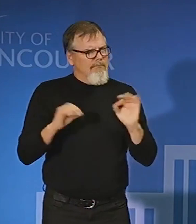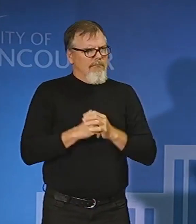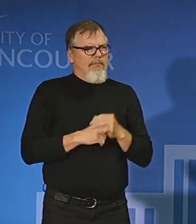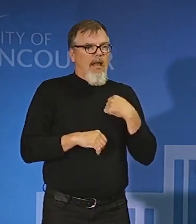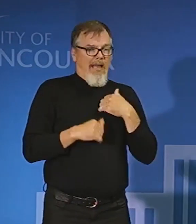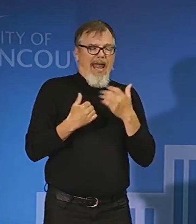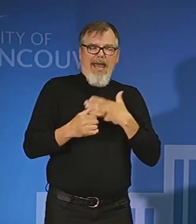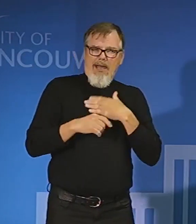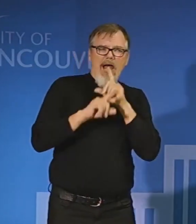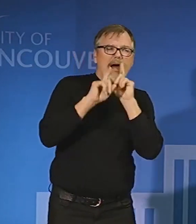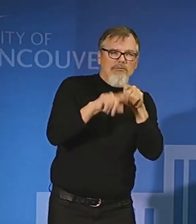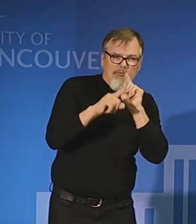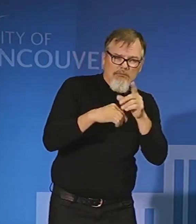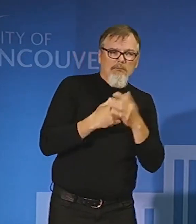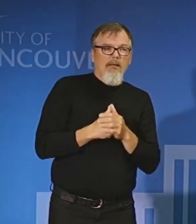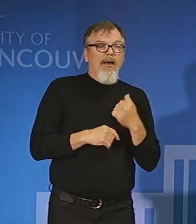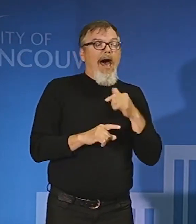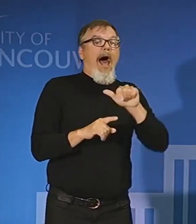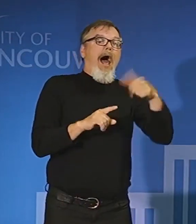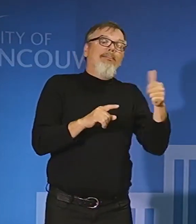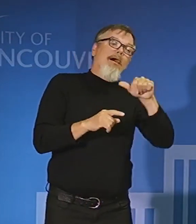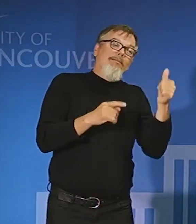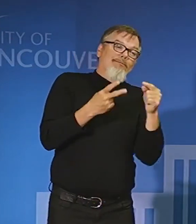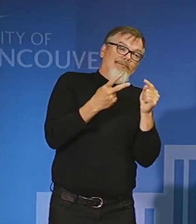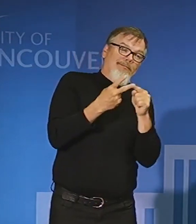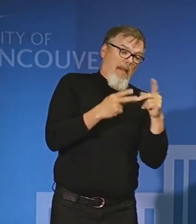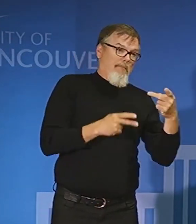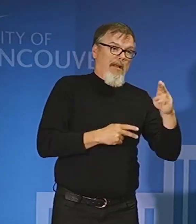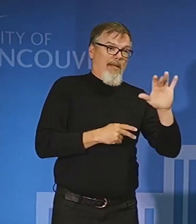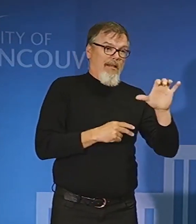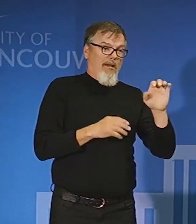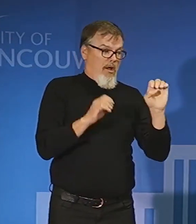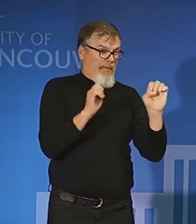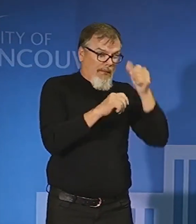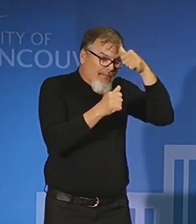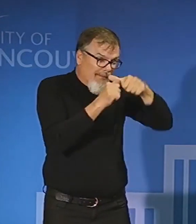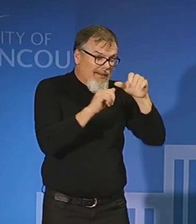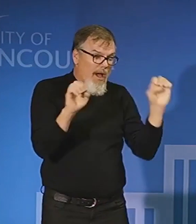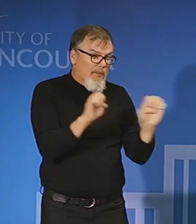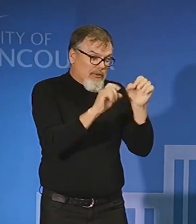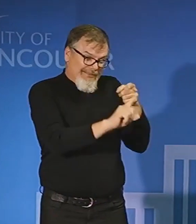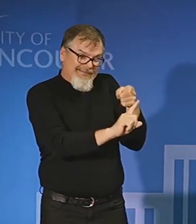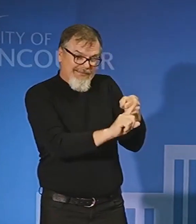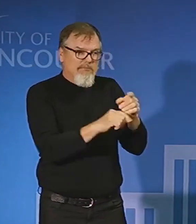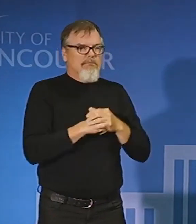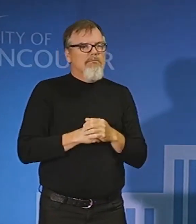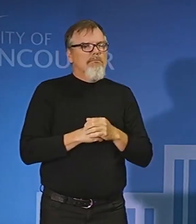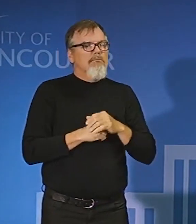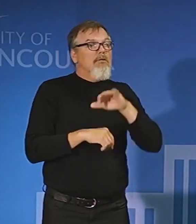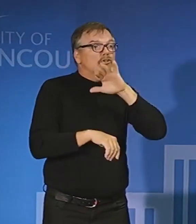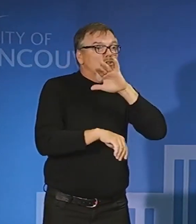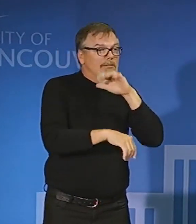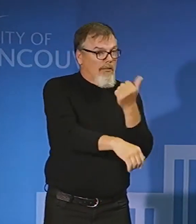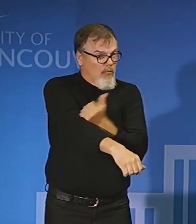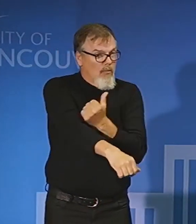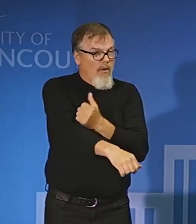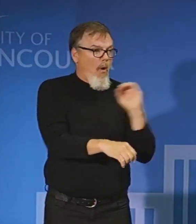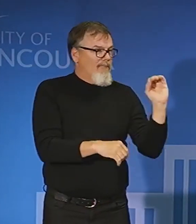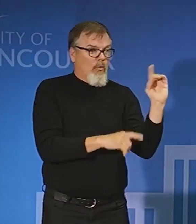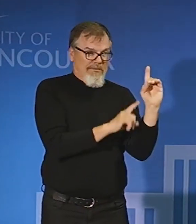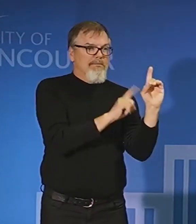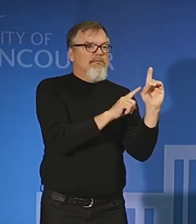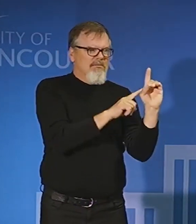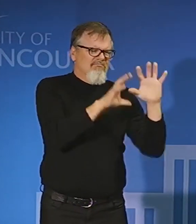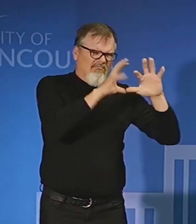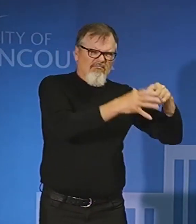mention the other public health emergency going on in the city at the moment, which is the the opioid overdose public health emergency. And just